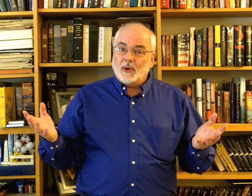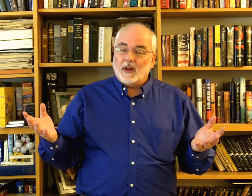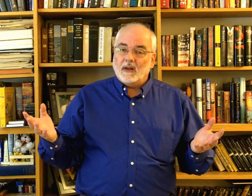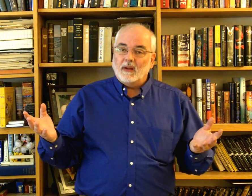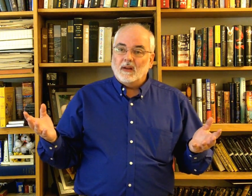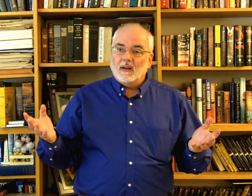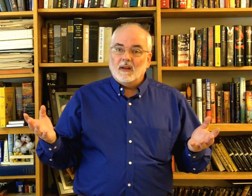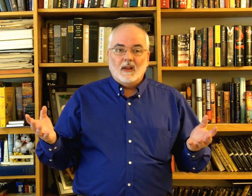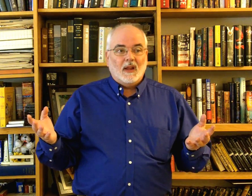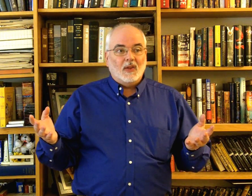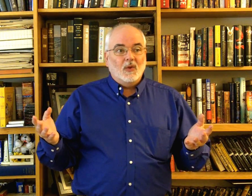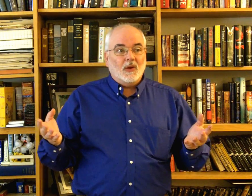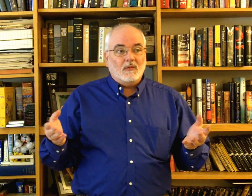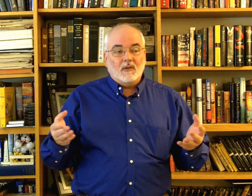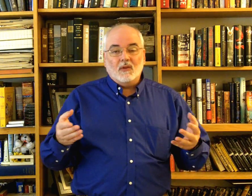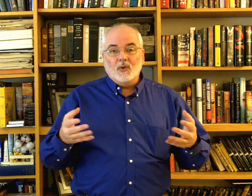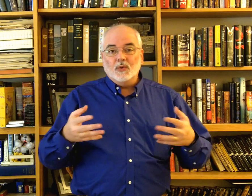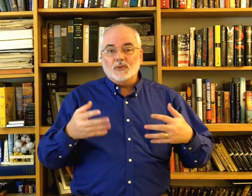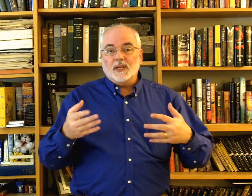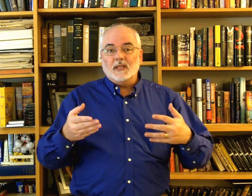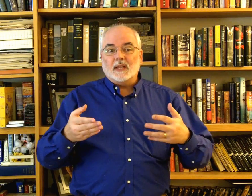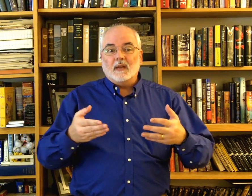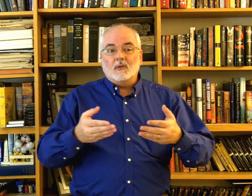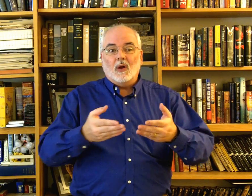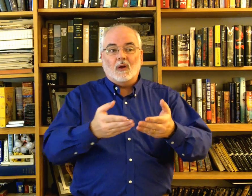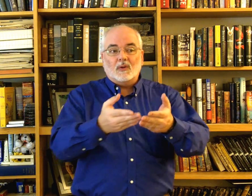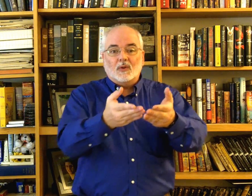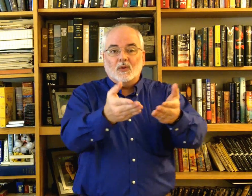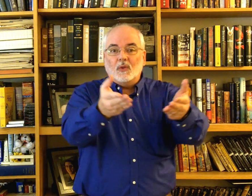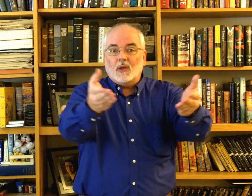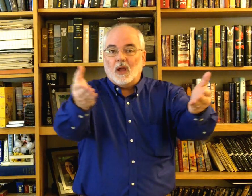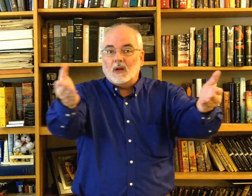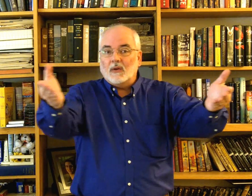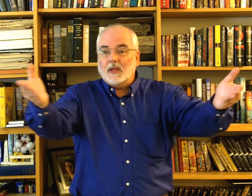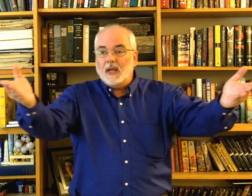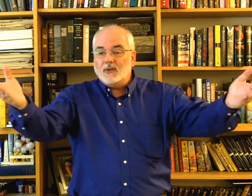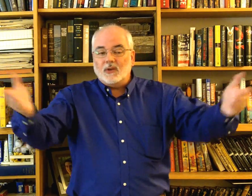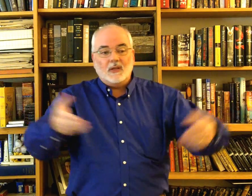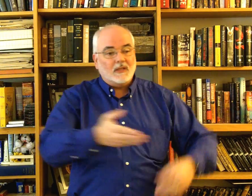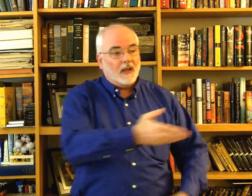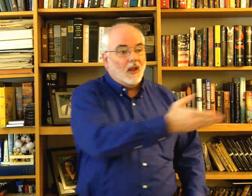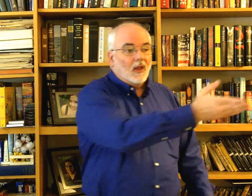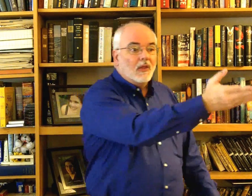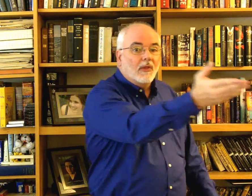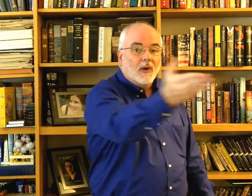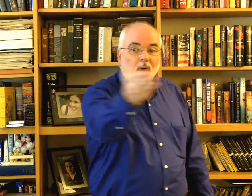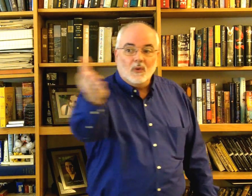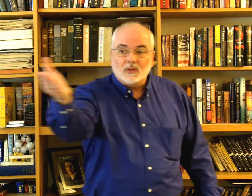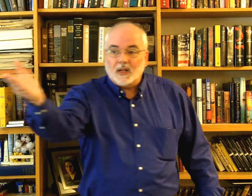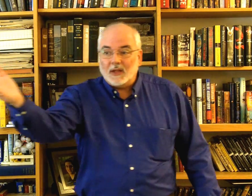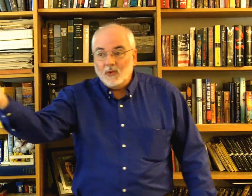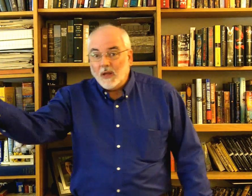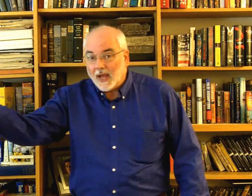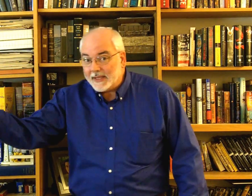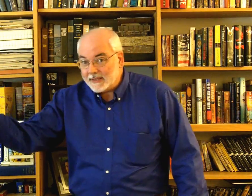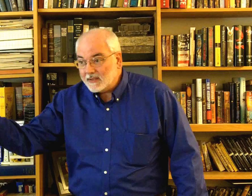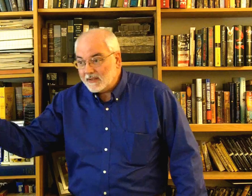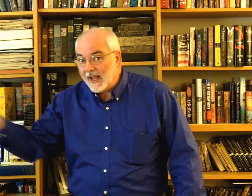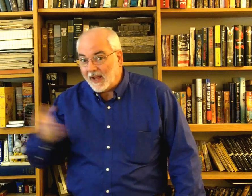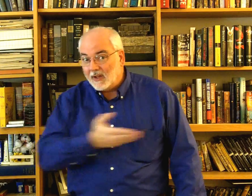interpreting, you can use this and talk to the congregation and say, those, like you guys, yeah,